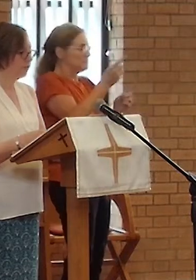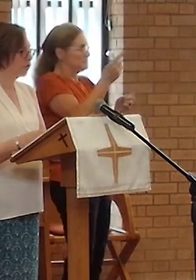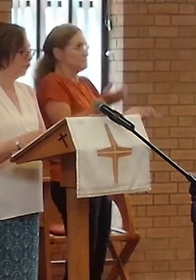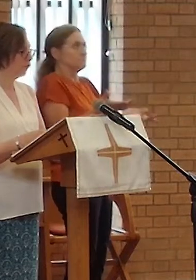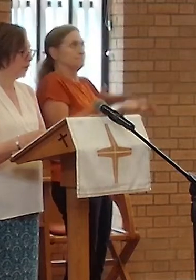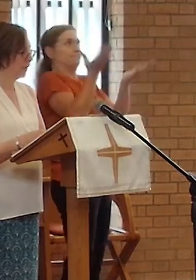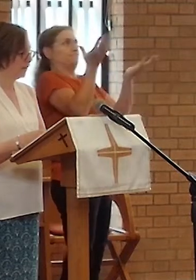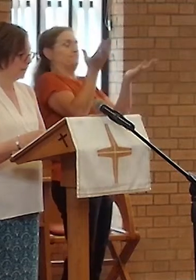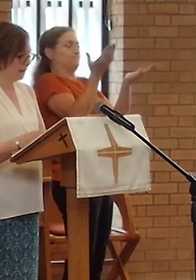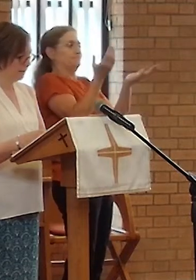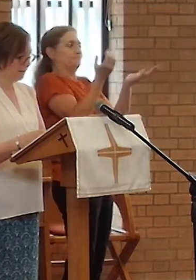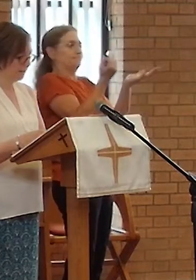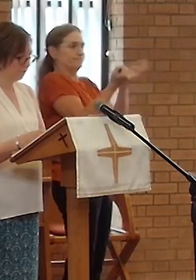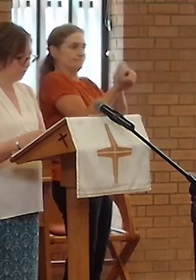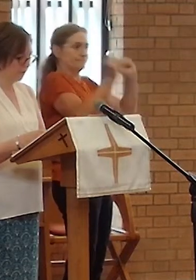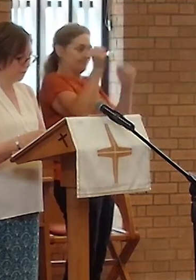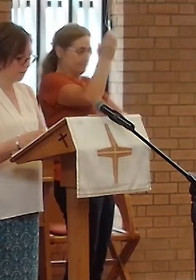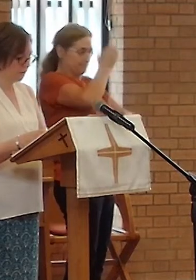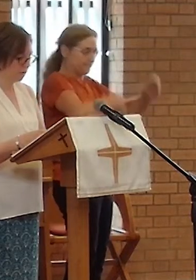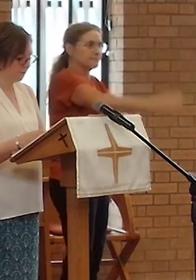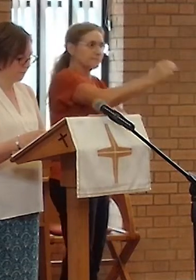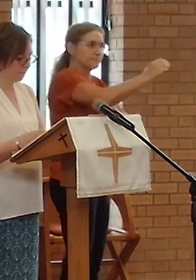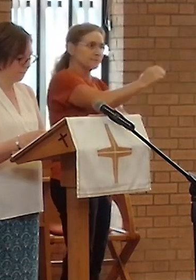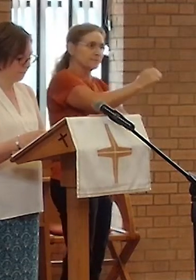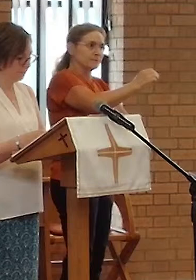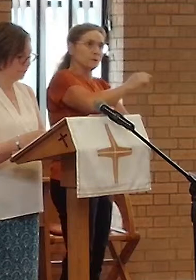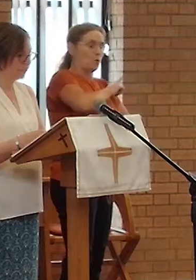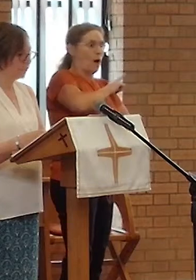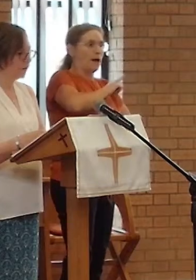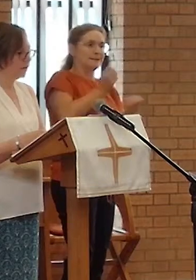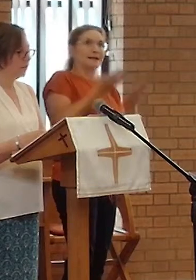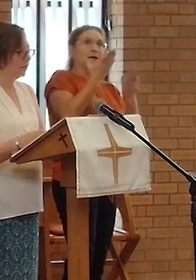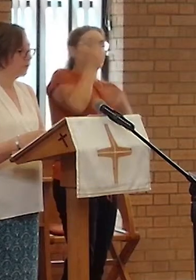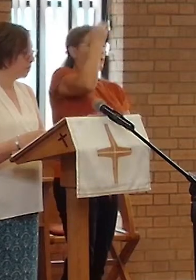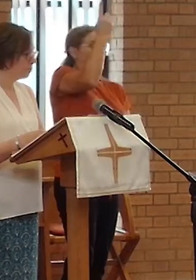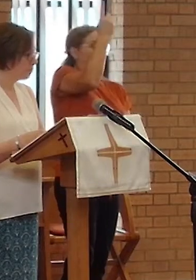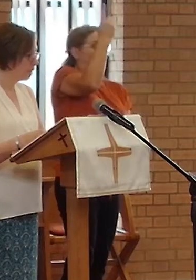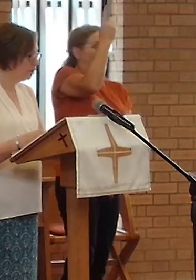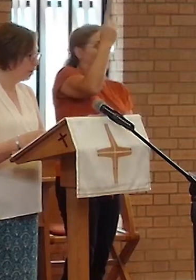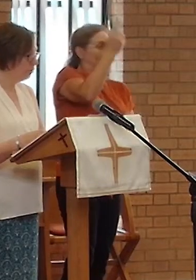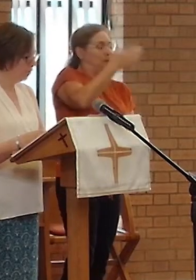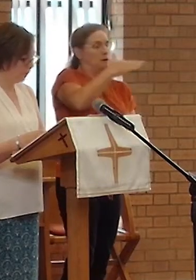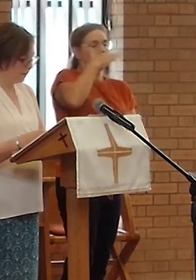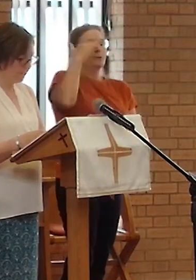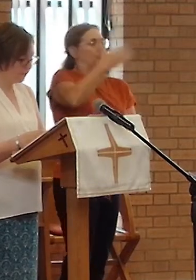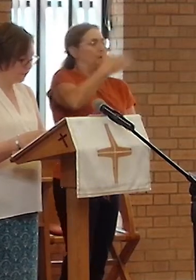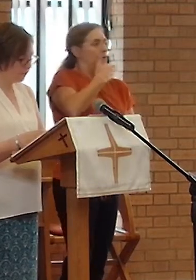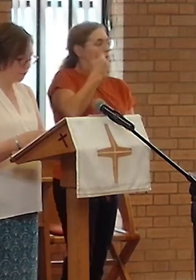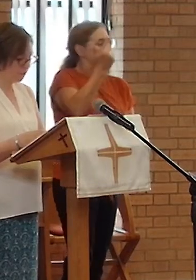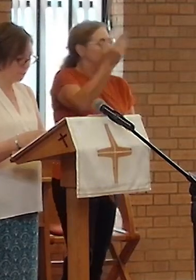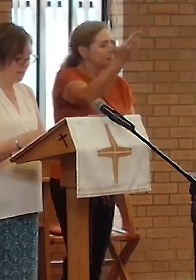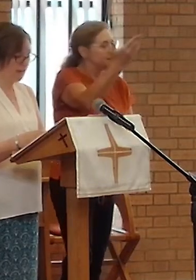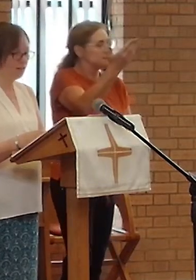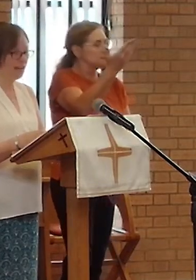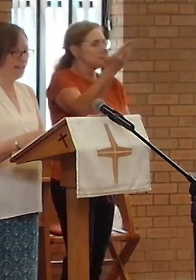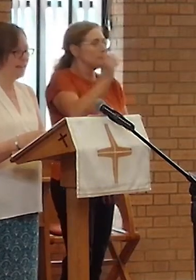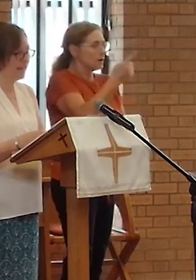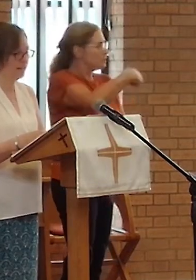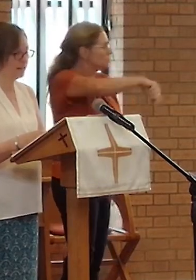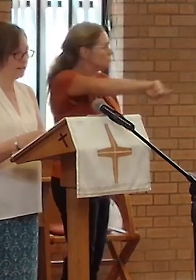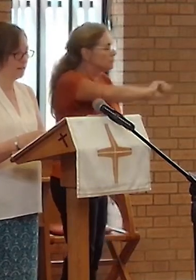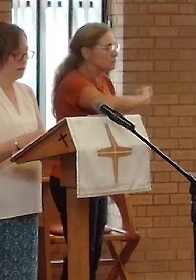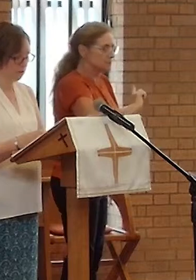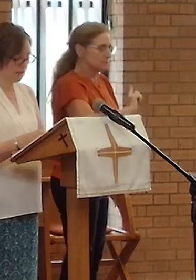fragrant offering and sacrifice to God. But among you, there must not be even a